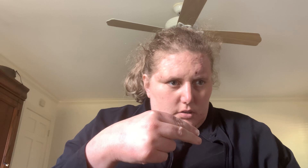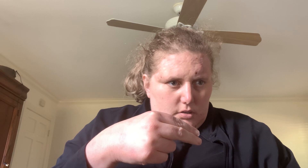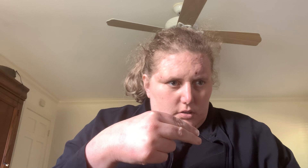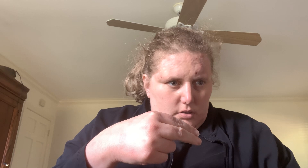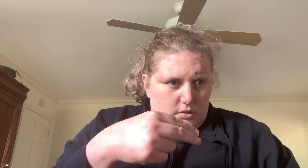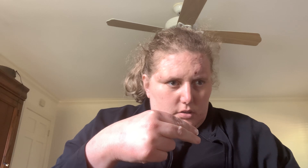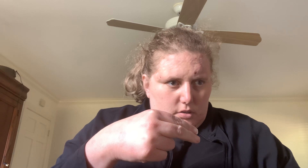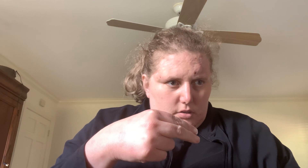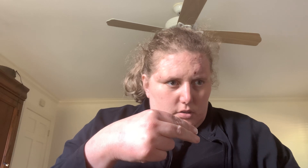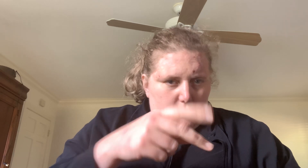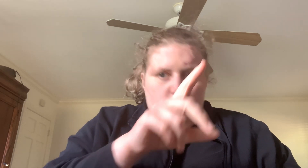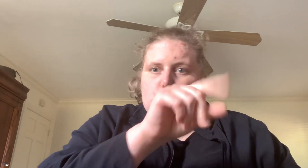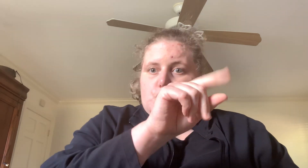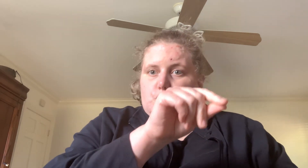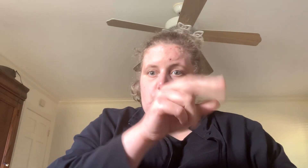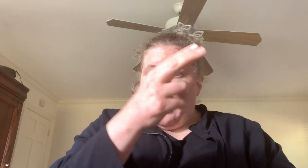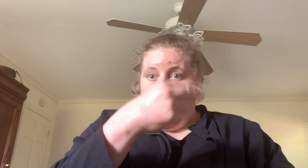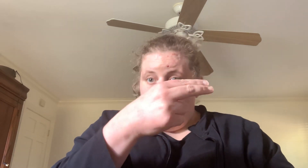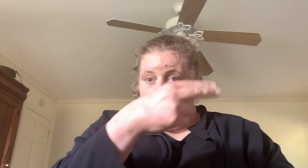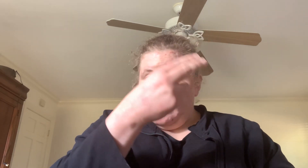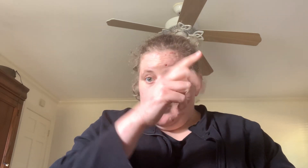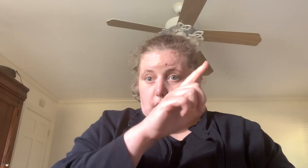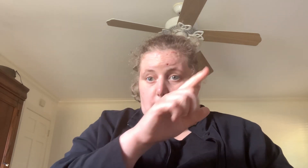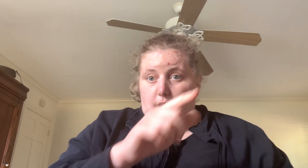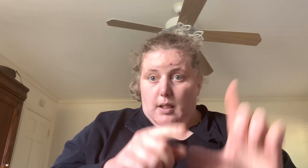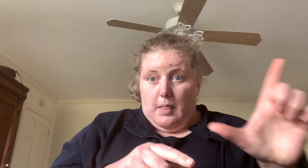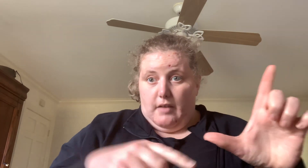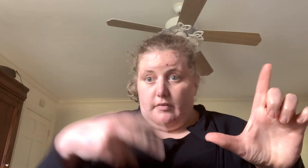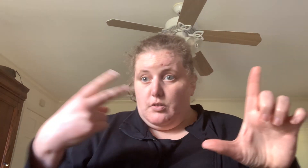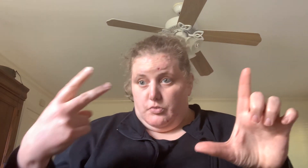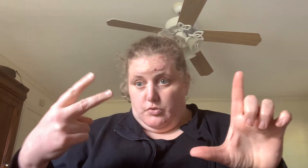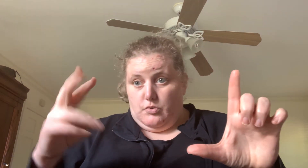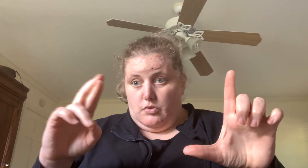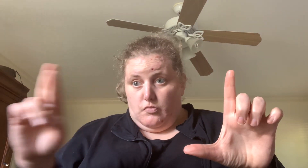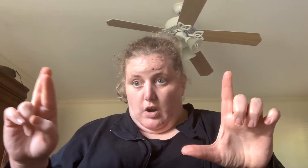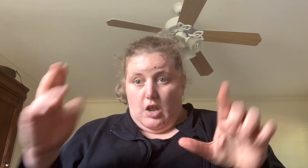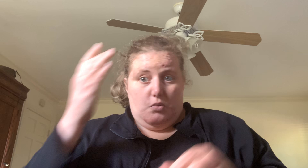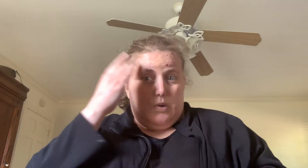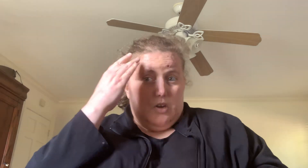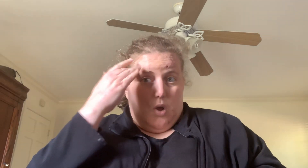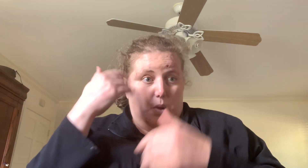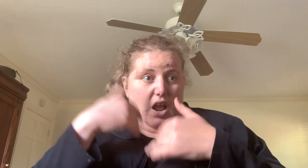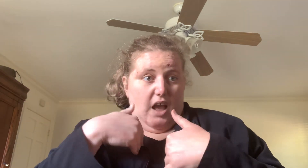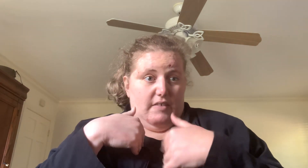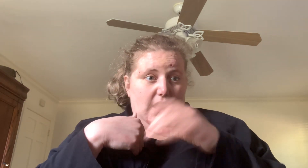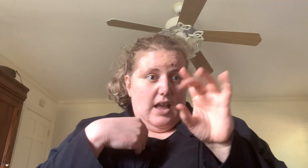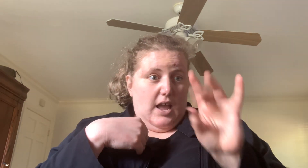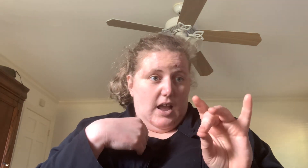20 hydrogens on the left and 2 on the right. So we know we have 8 here, so we're going to need an 8 here.